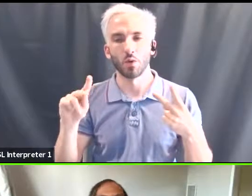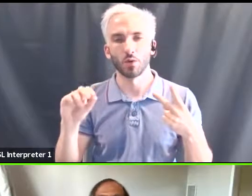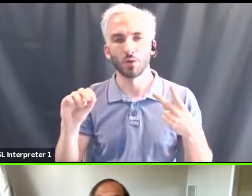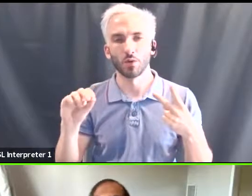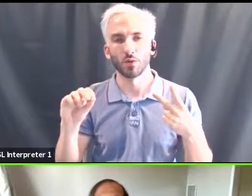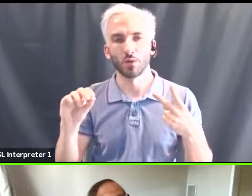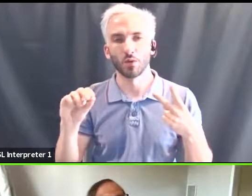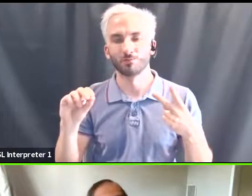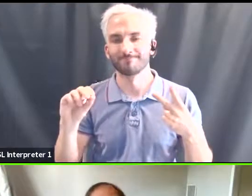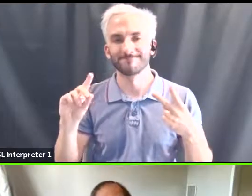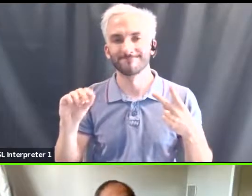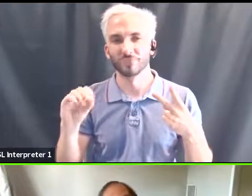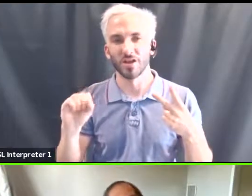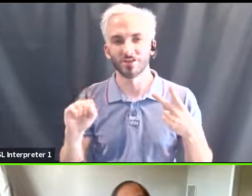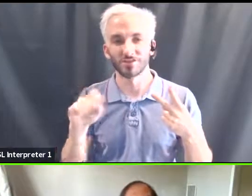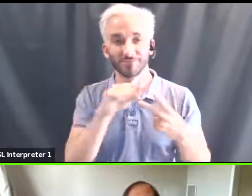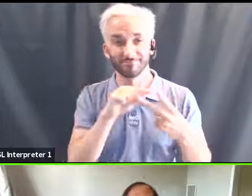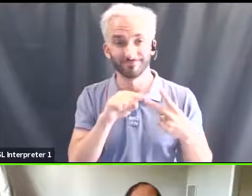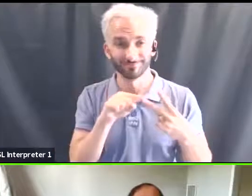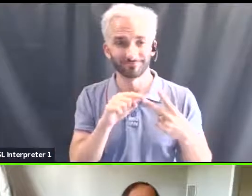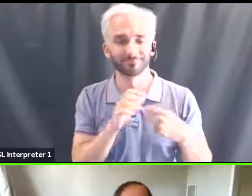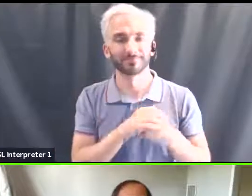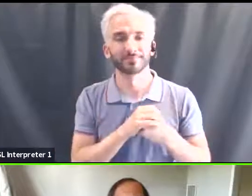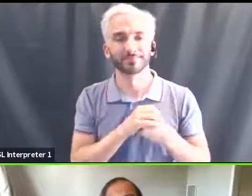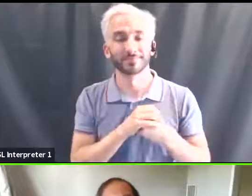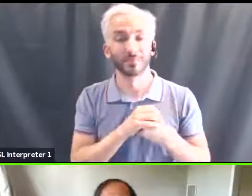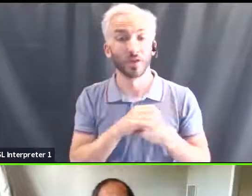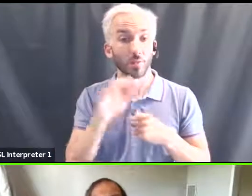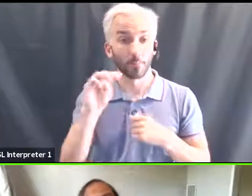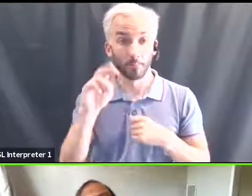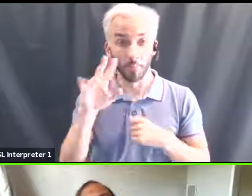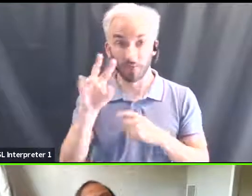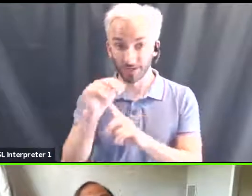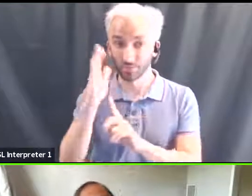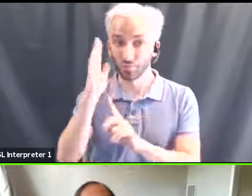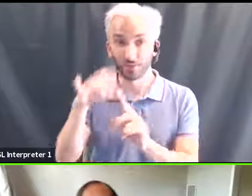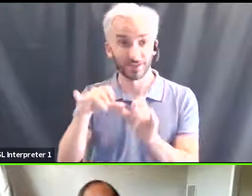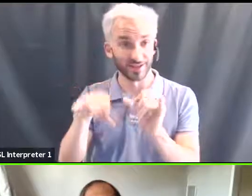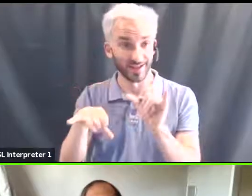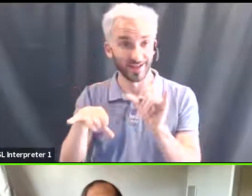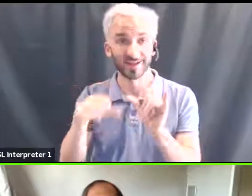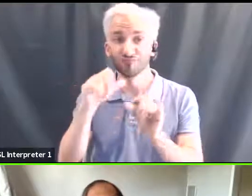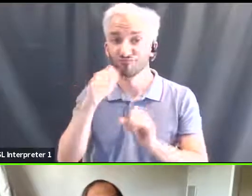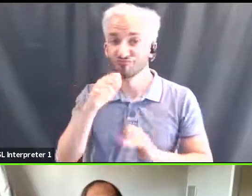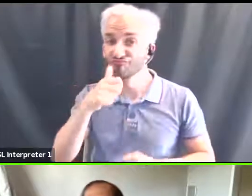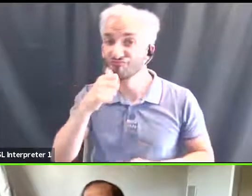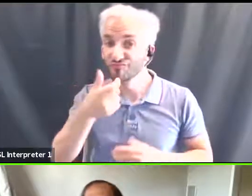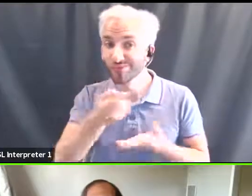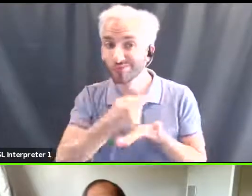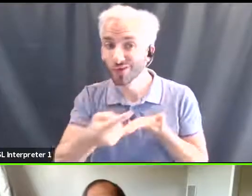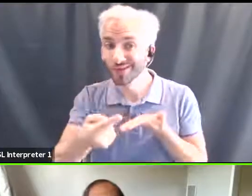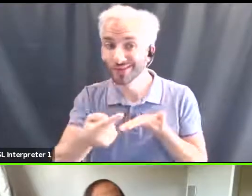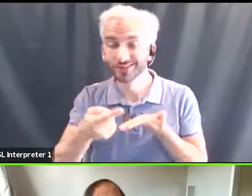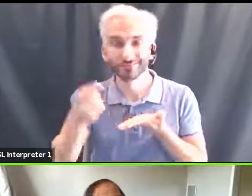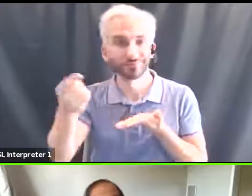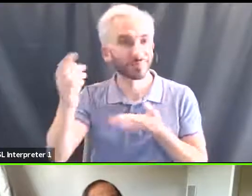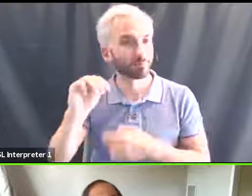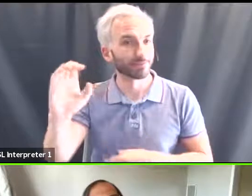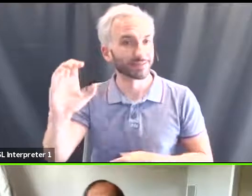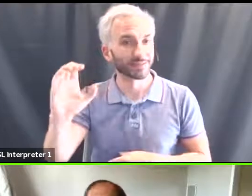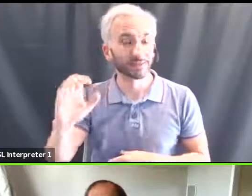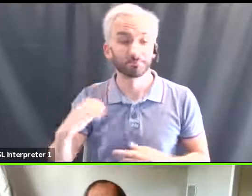And we have Marvin emceeing all week, which is lovely and wonderful. And Jin and I